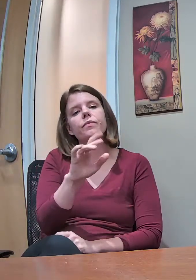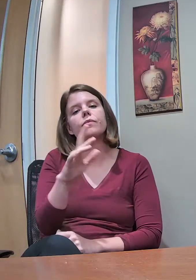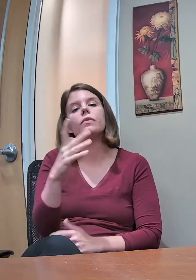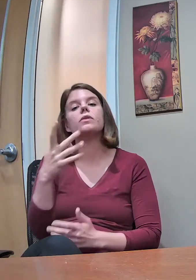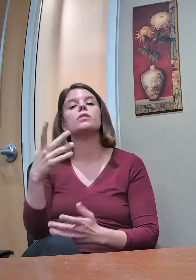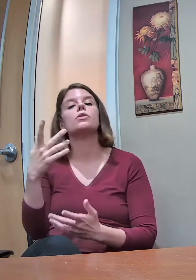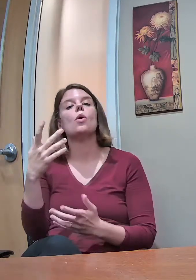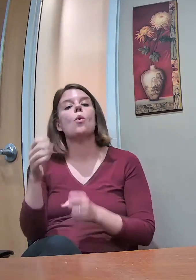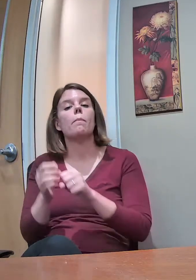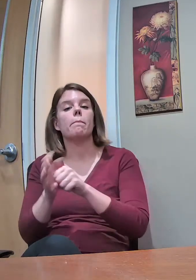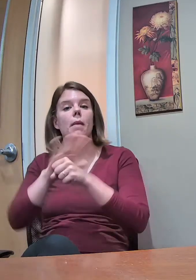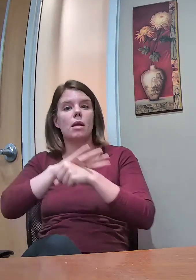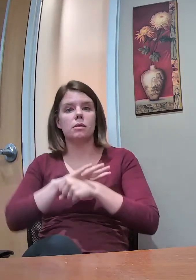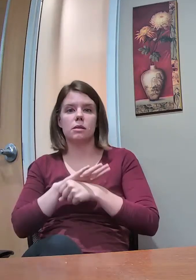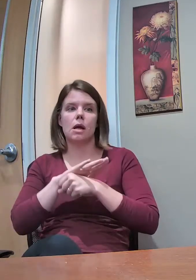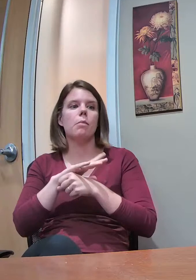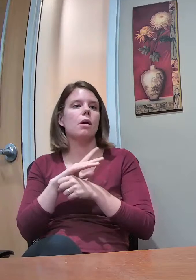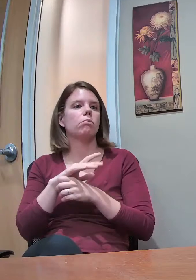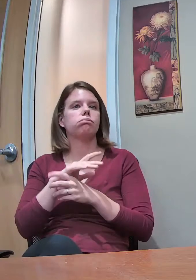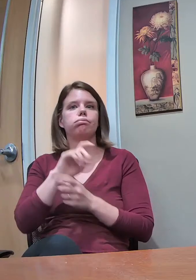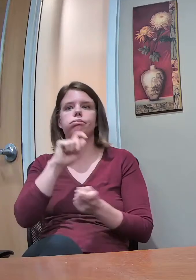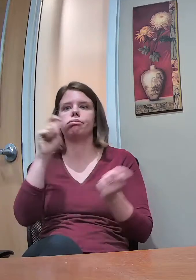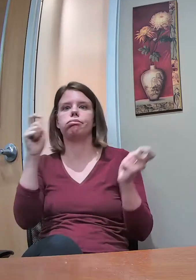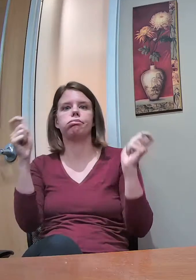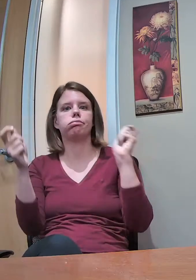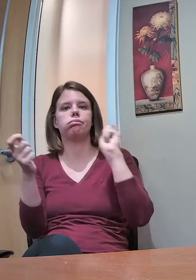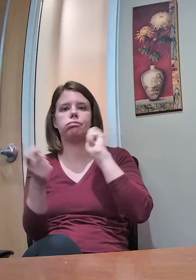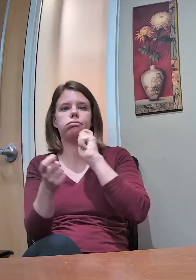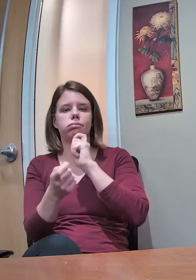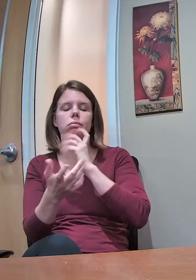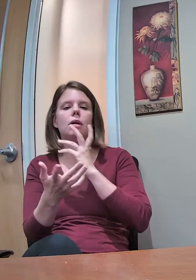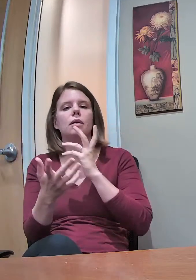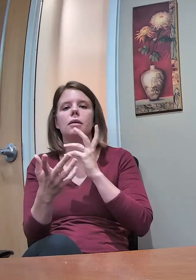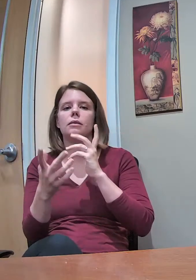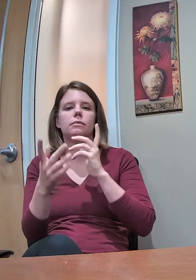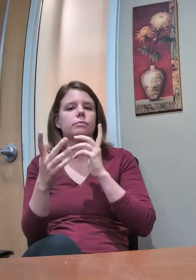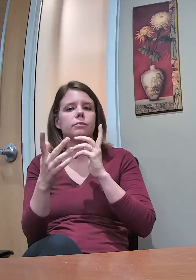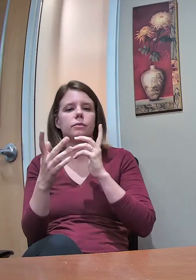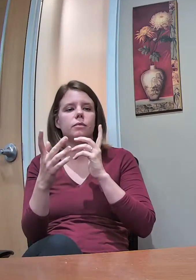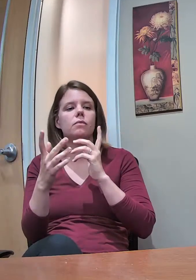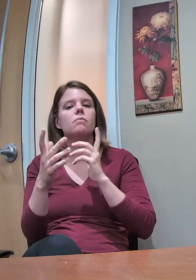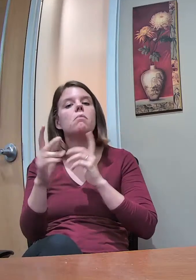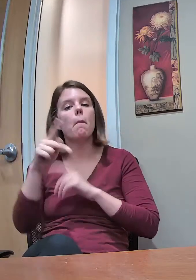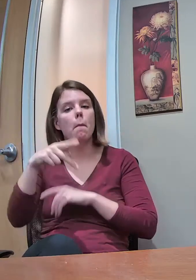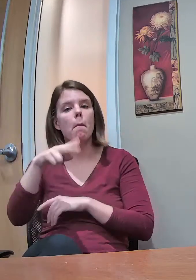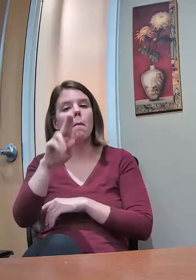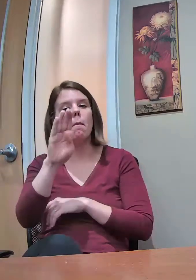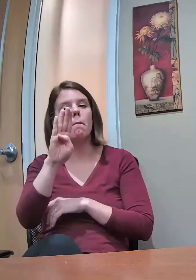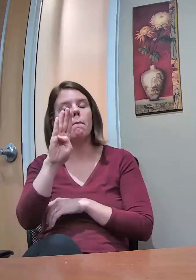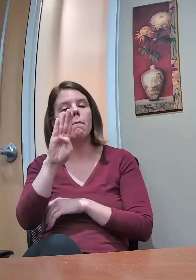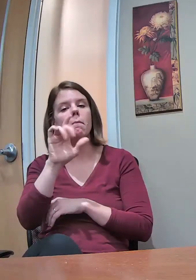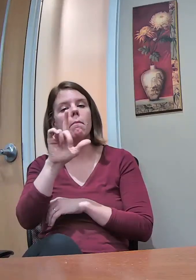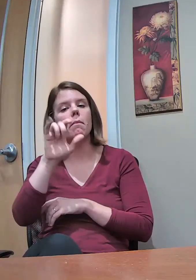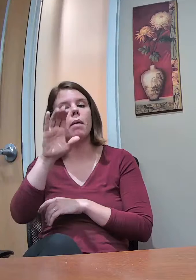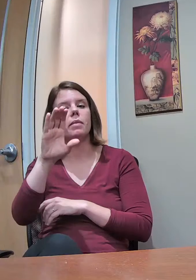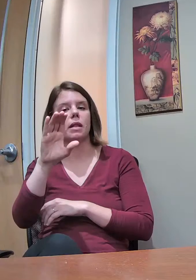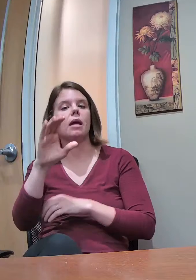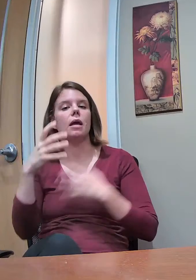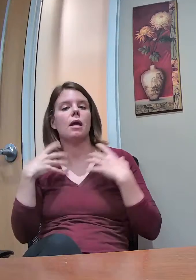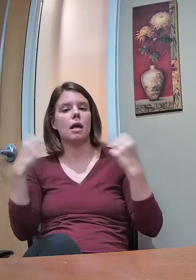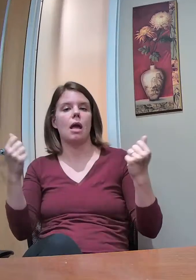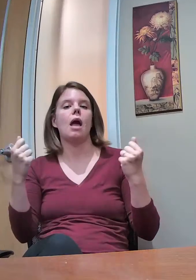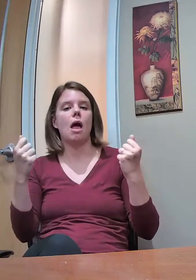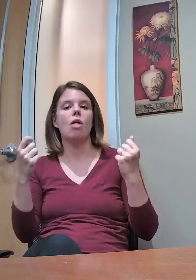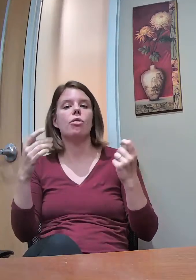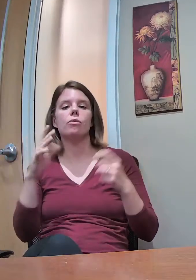as the pandemic continues to evolve, public health conditions improve. Ministry